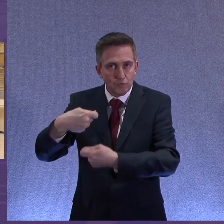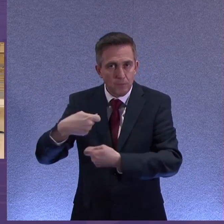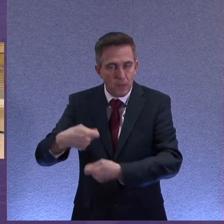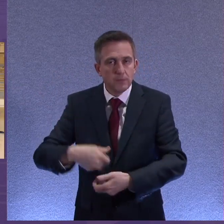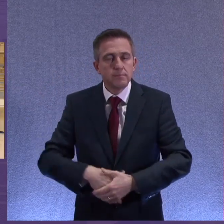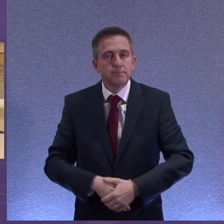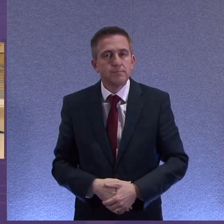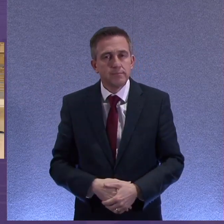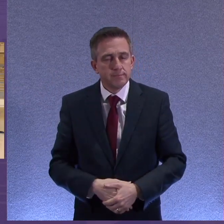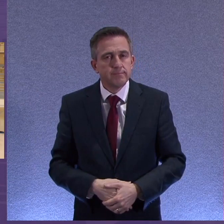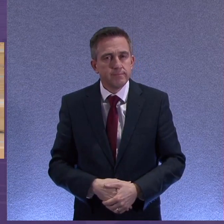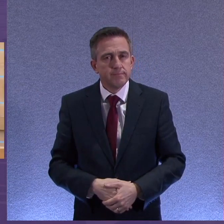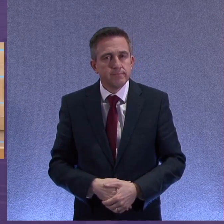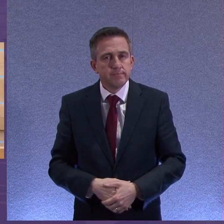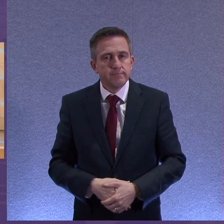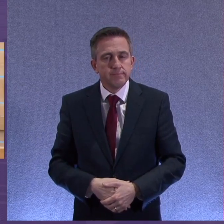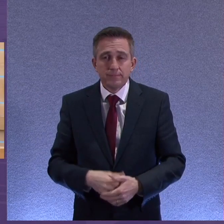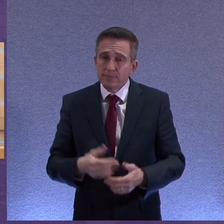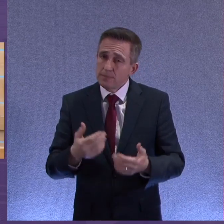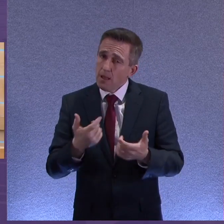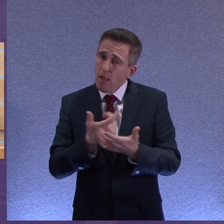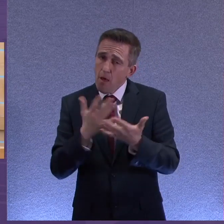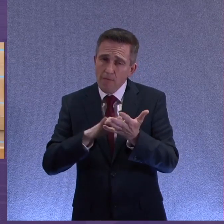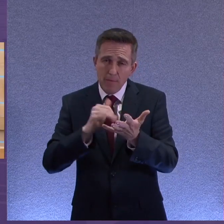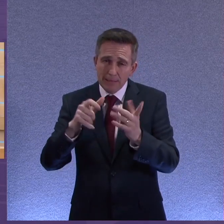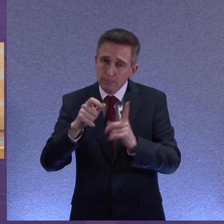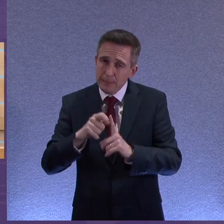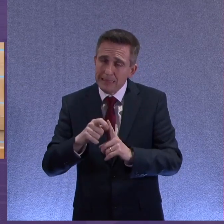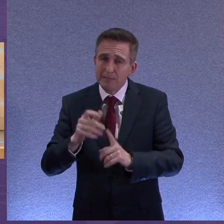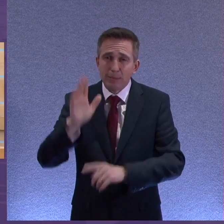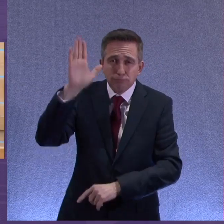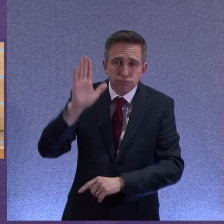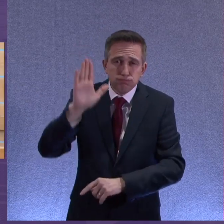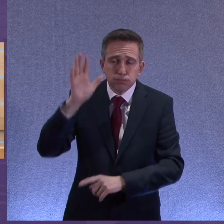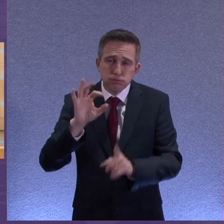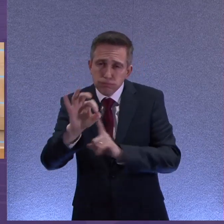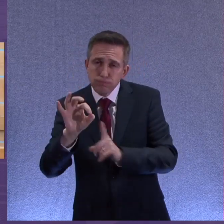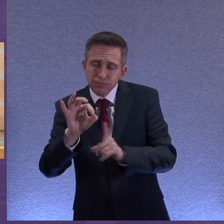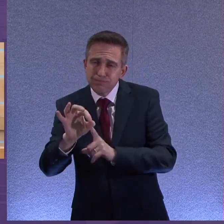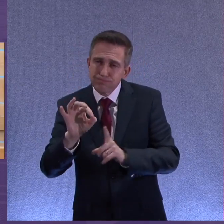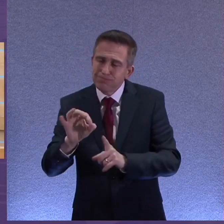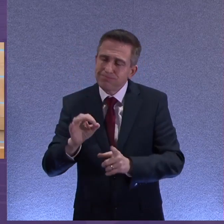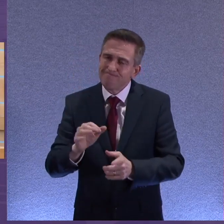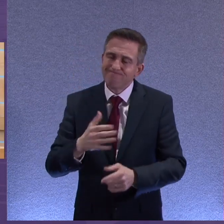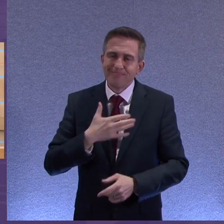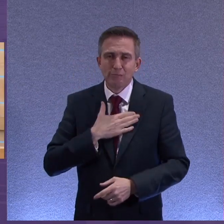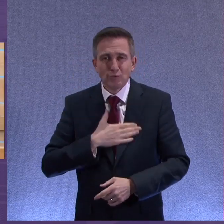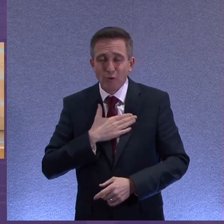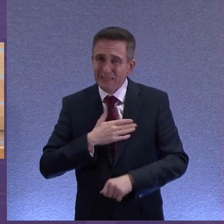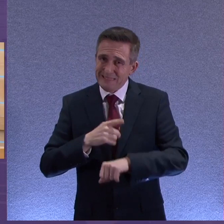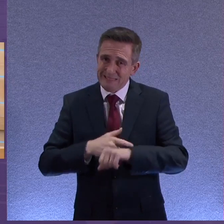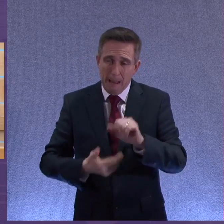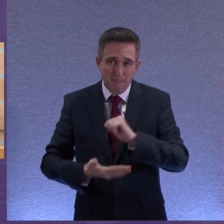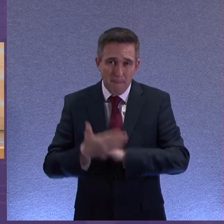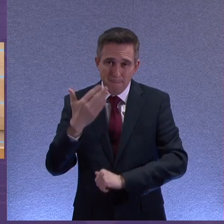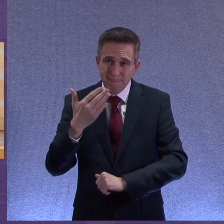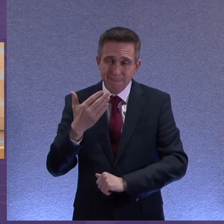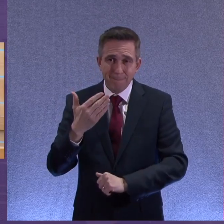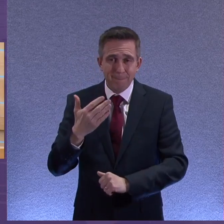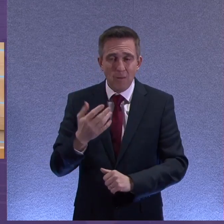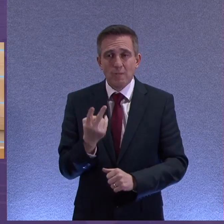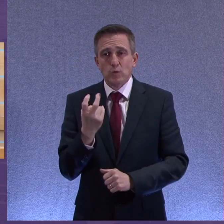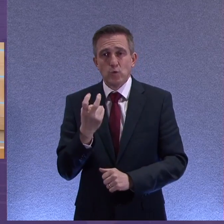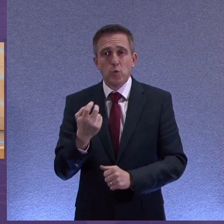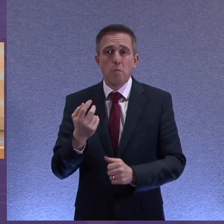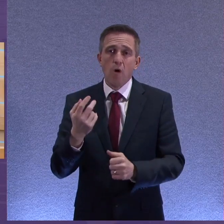much. I'm very conscious that a number of members have sat patiently through the session waiting to ask questions, and I'm afraid I can't take any more. We've got two substantial statements